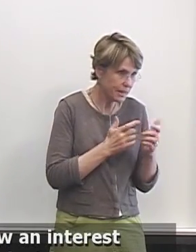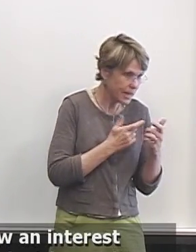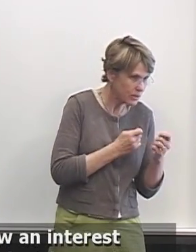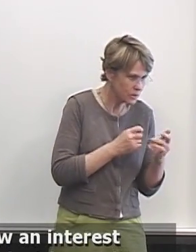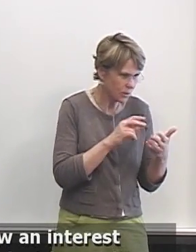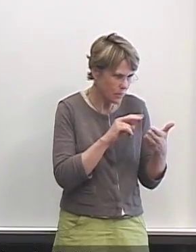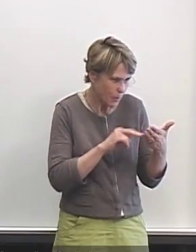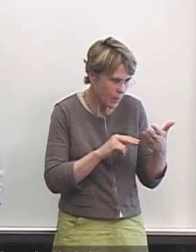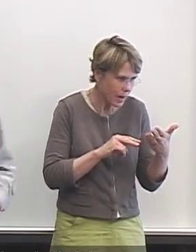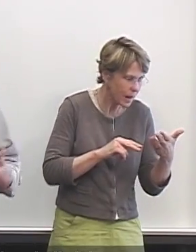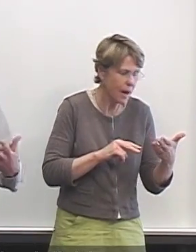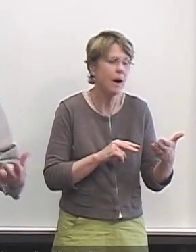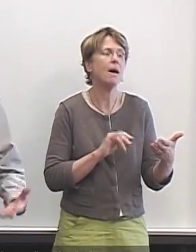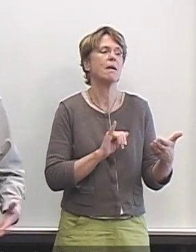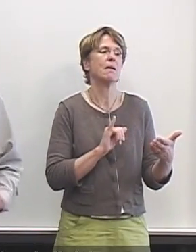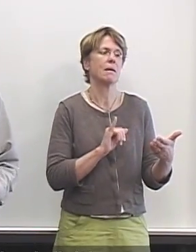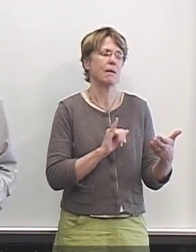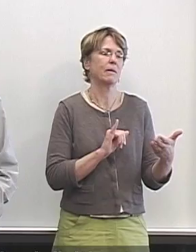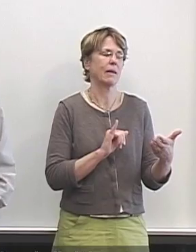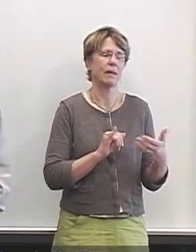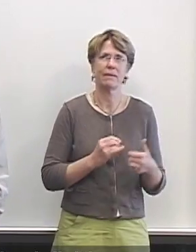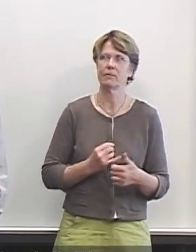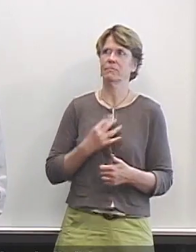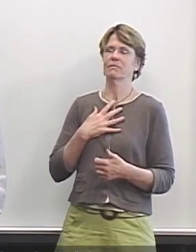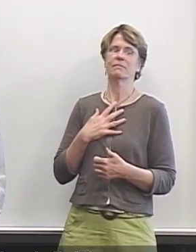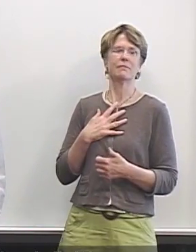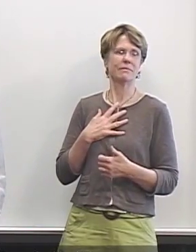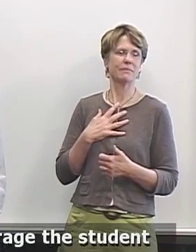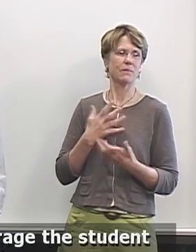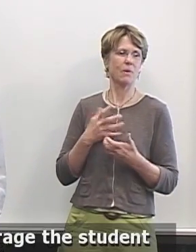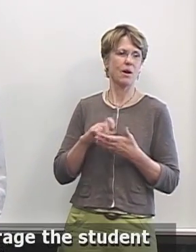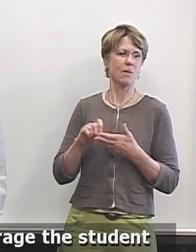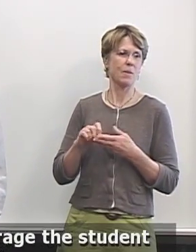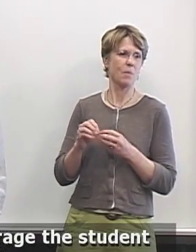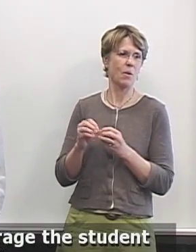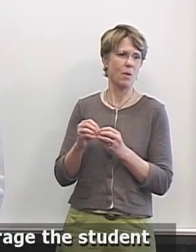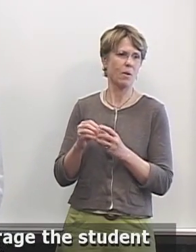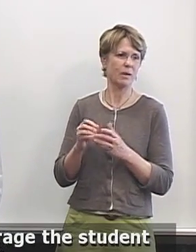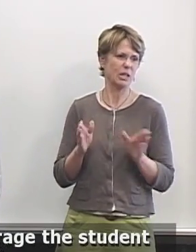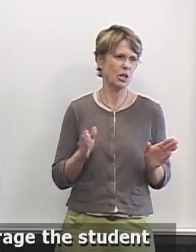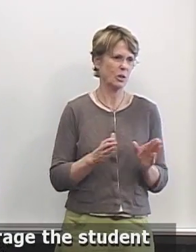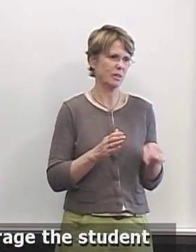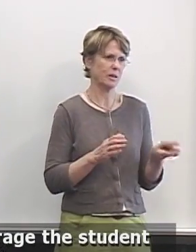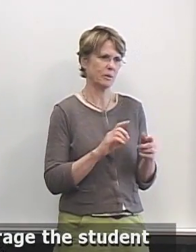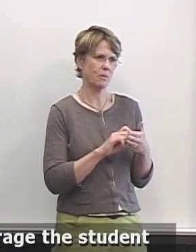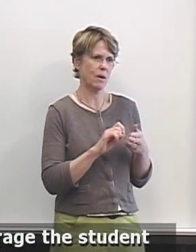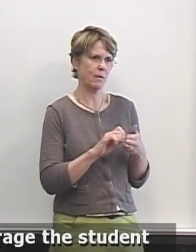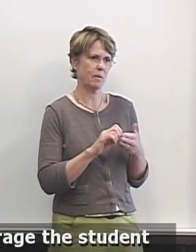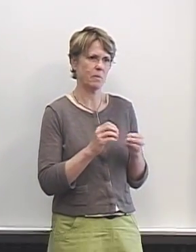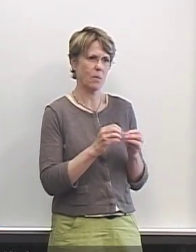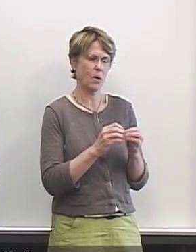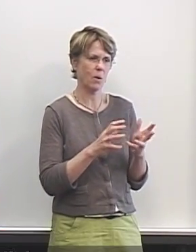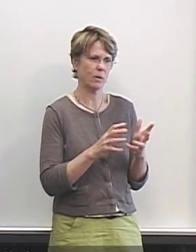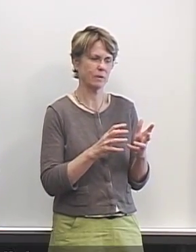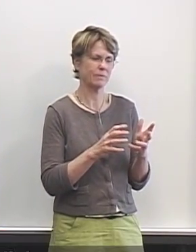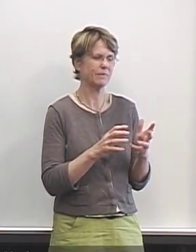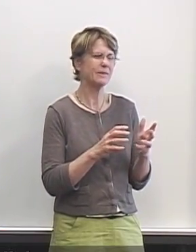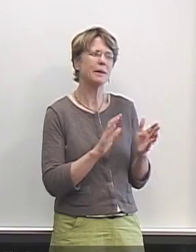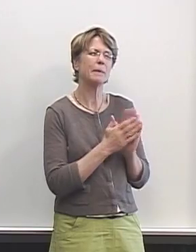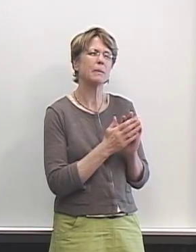written, then that, by definition, should encourage the student to write more. It's a